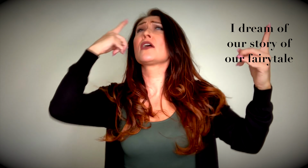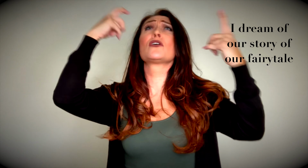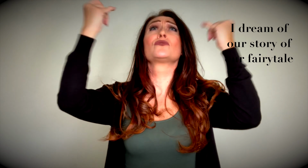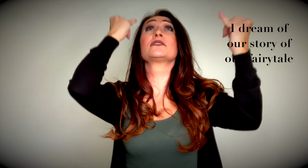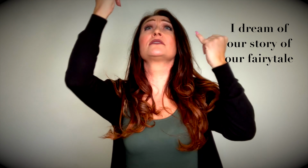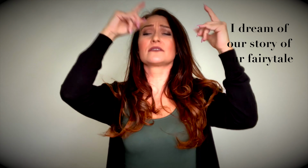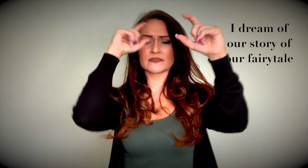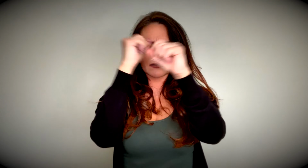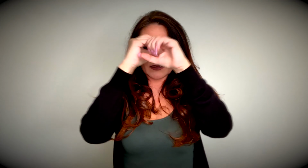fairy tale.